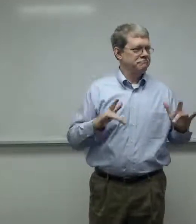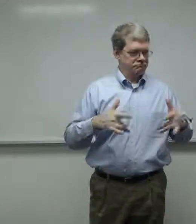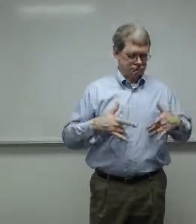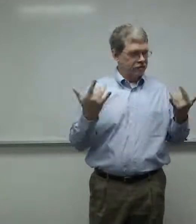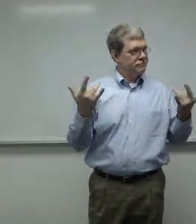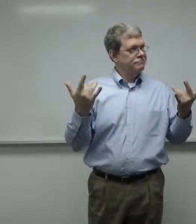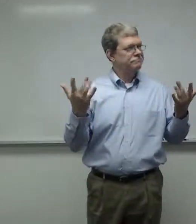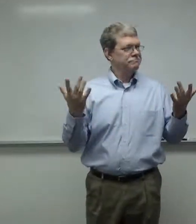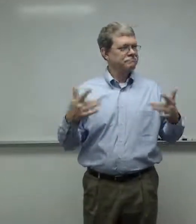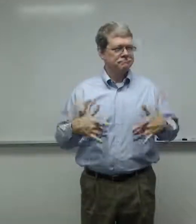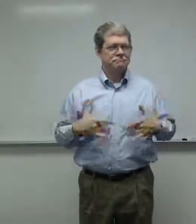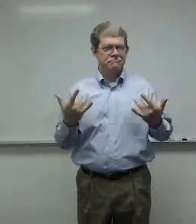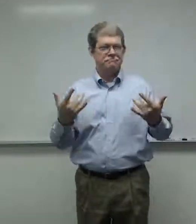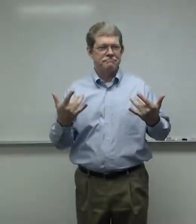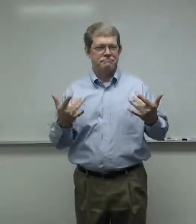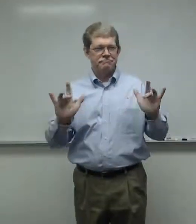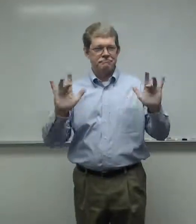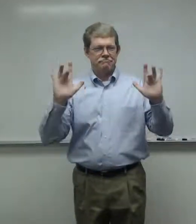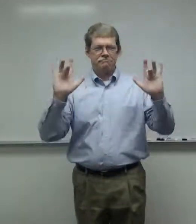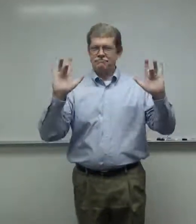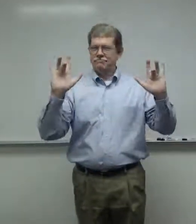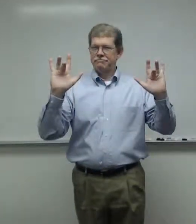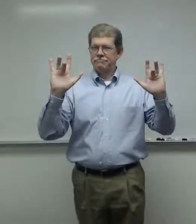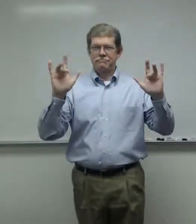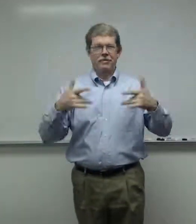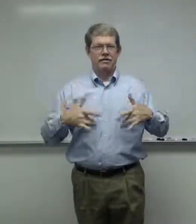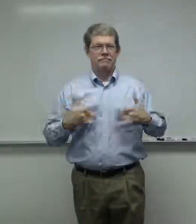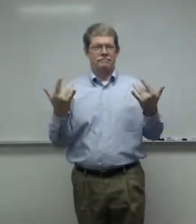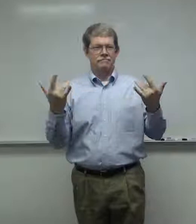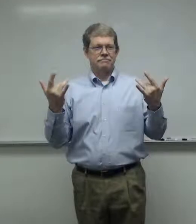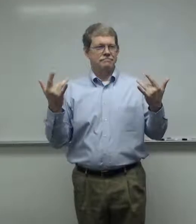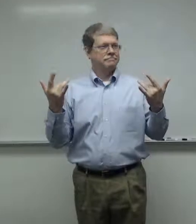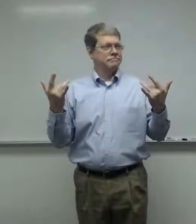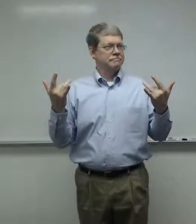Is that aggressive? It's your middle, your feel fingers. What's up?